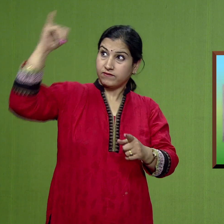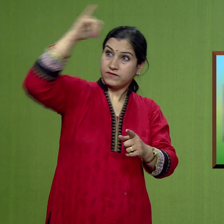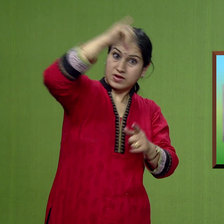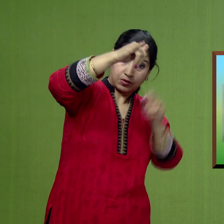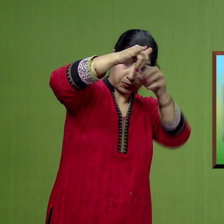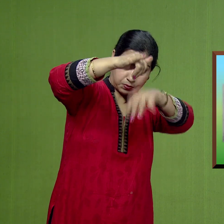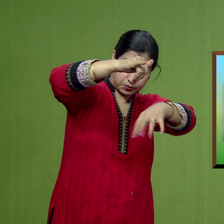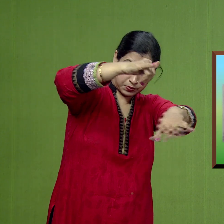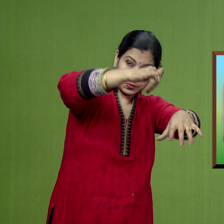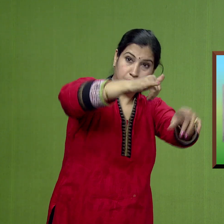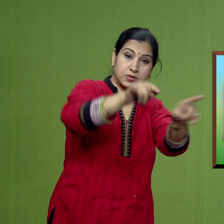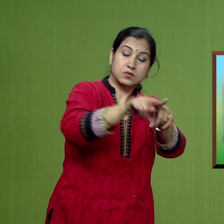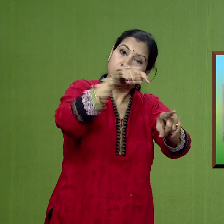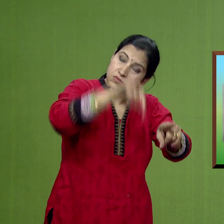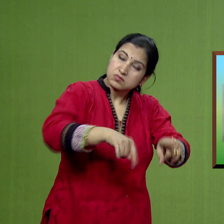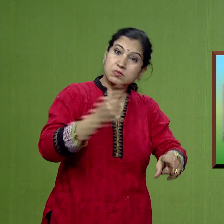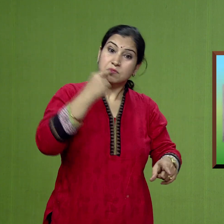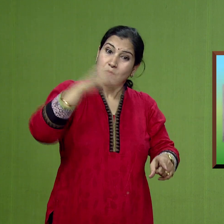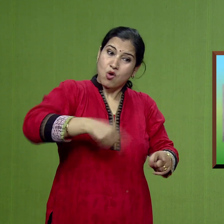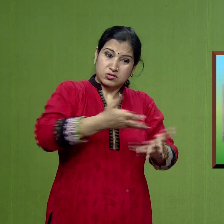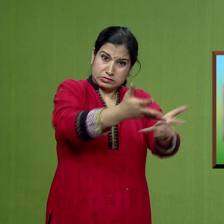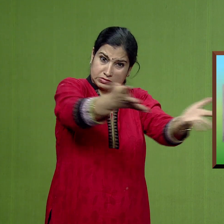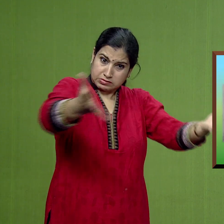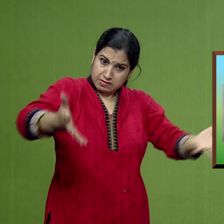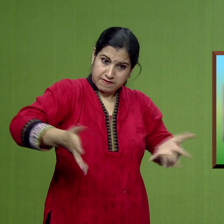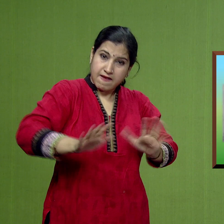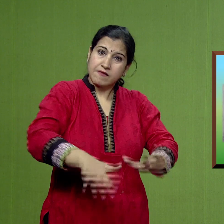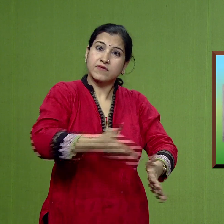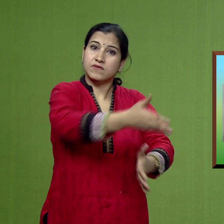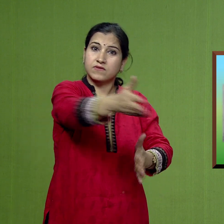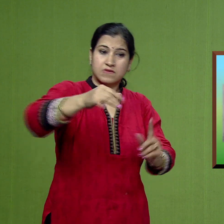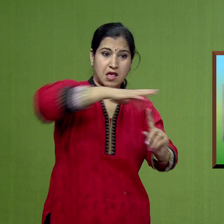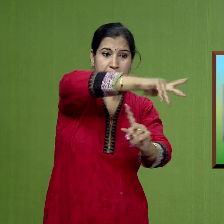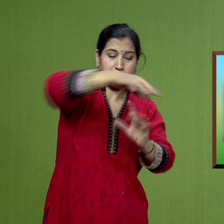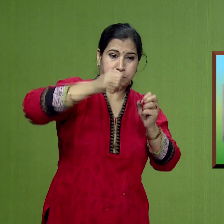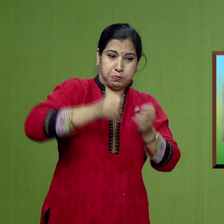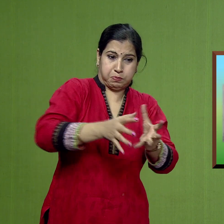airplanes spread the poisonous substances in the large area of the atmosphere.